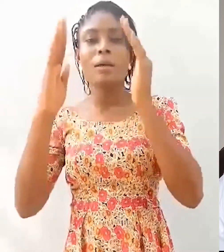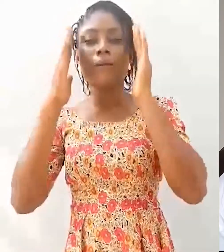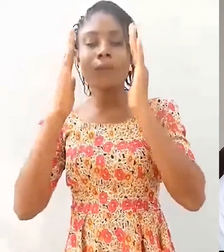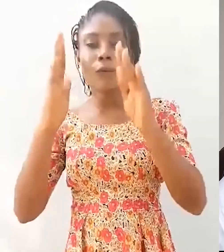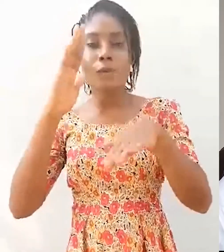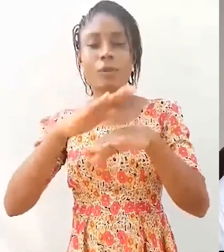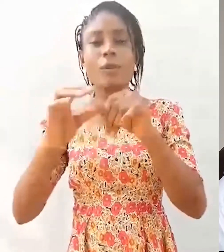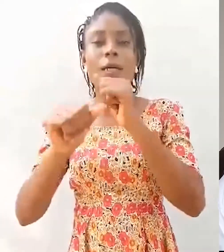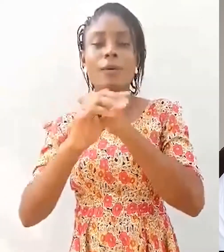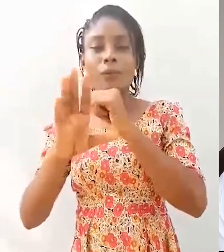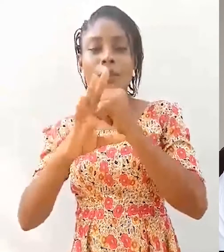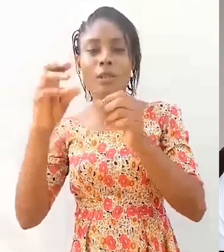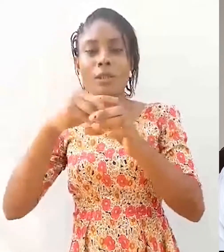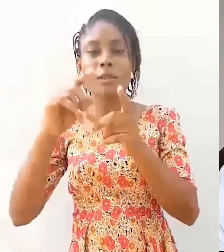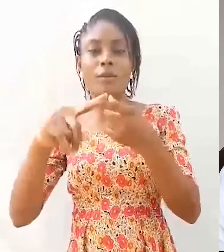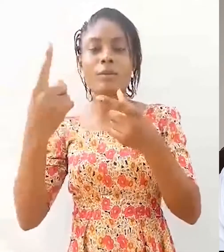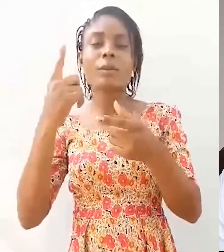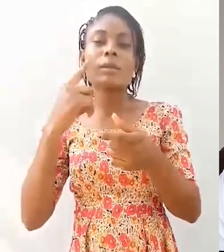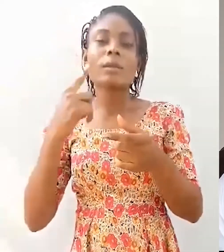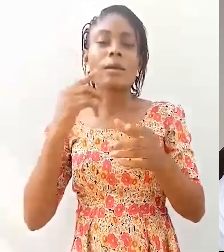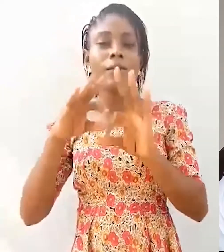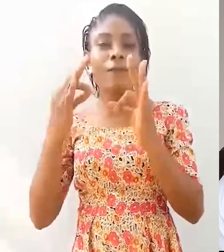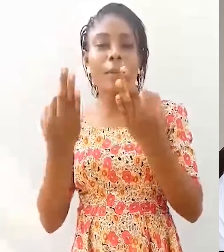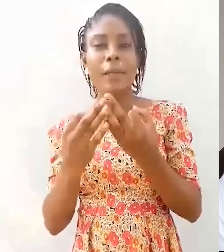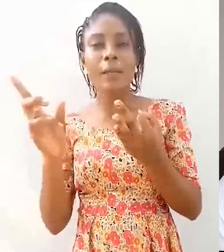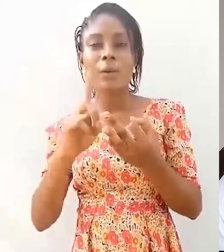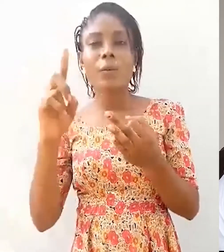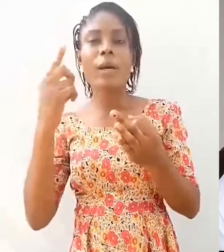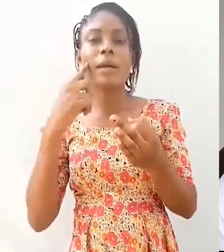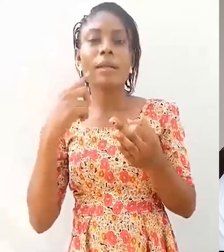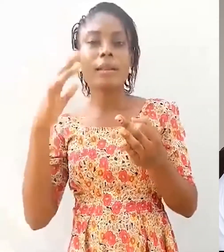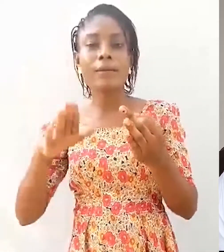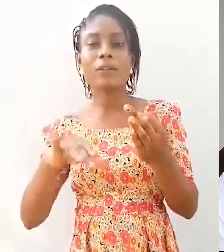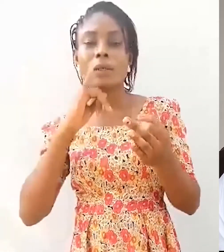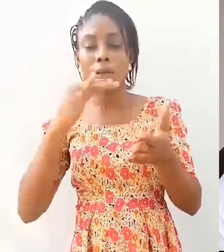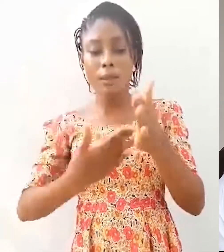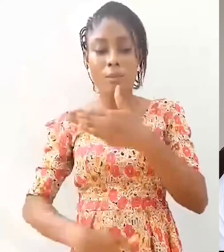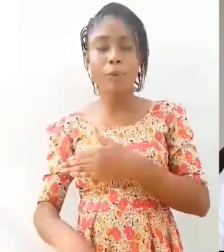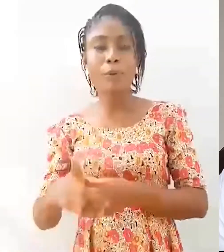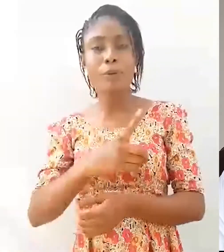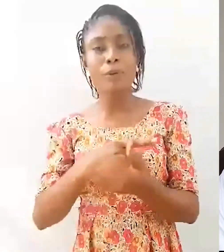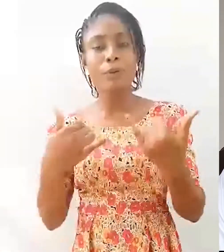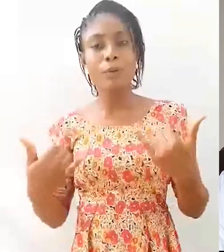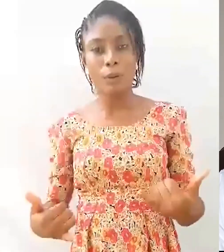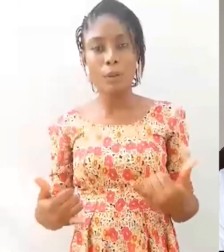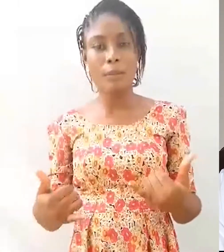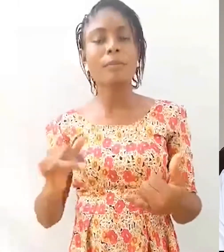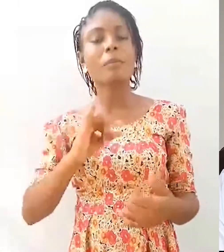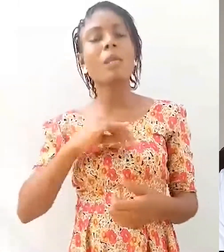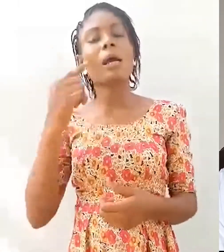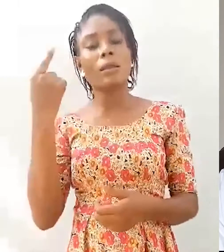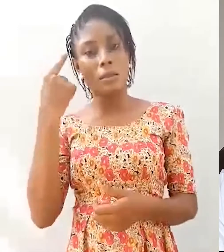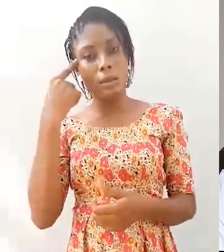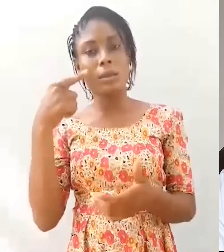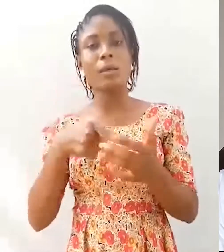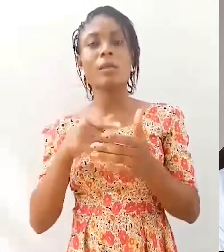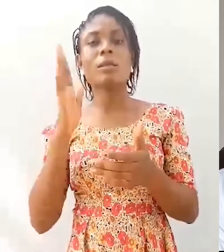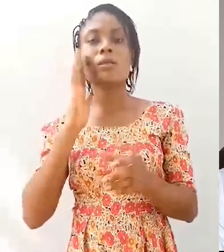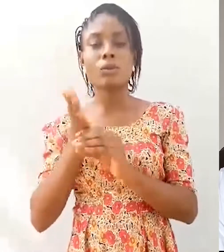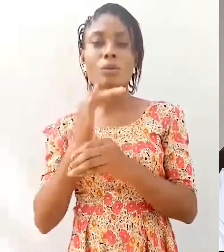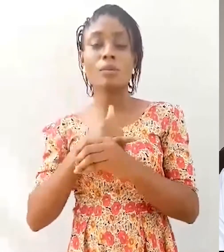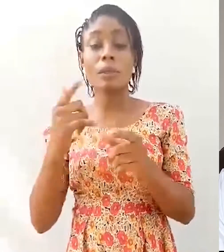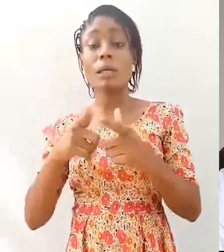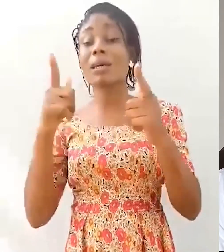deaf families where the deaf child is born today, I think this is going to make a very great